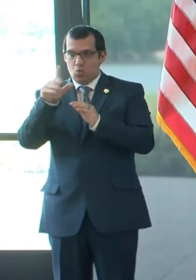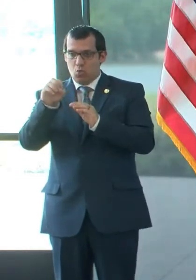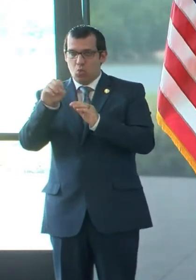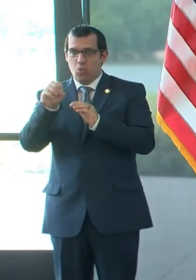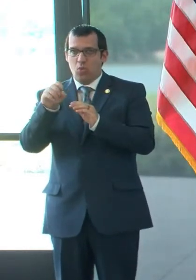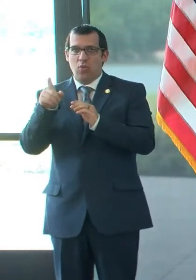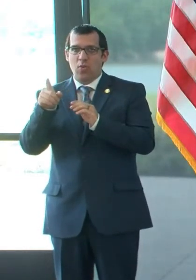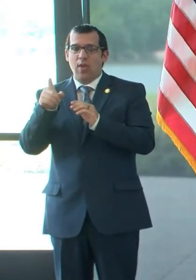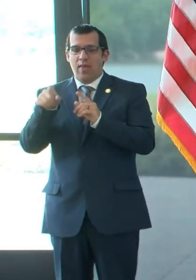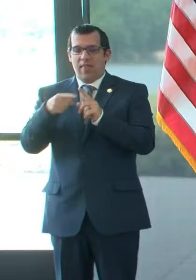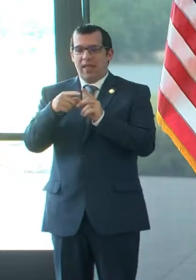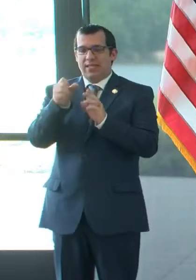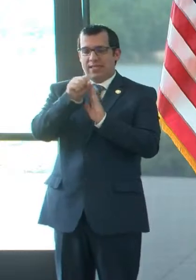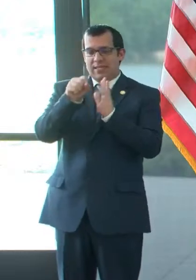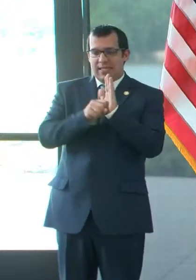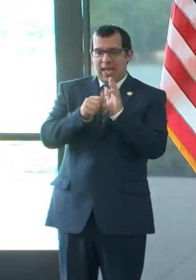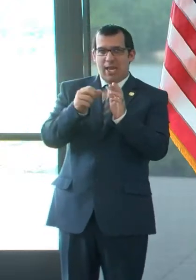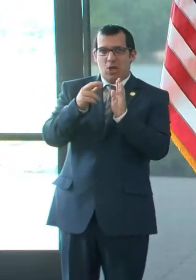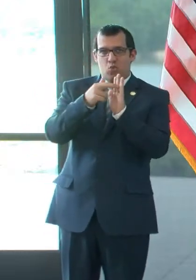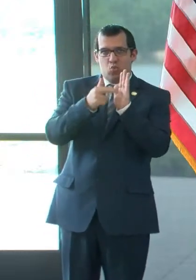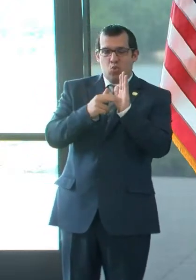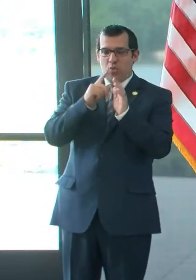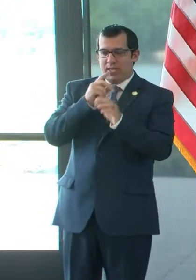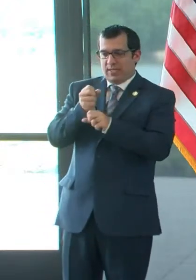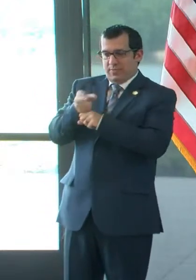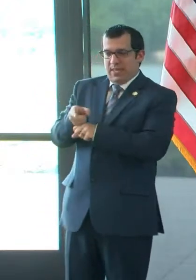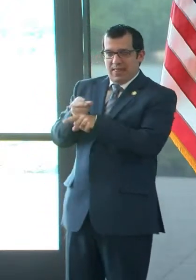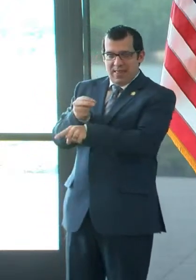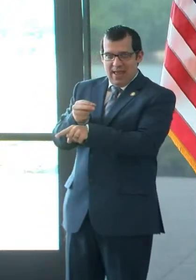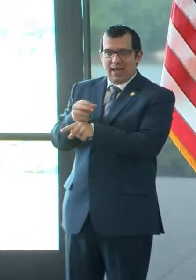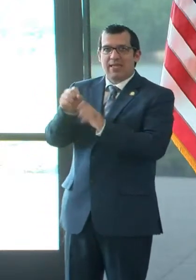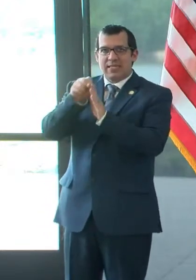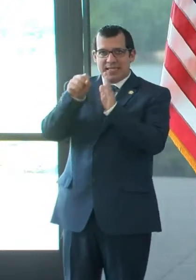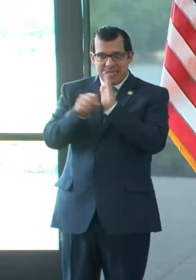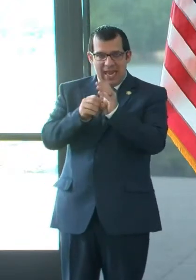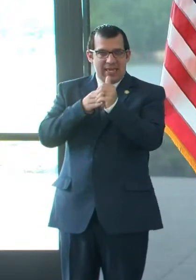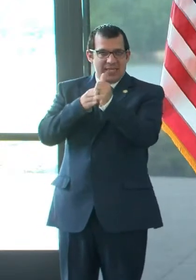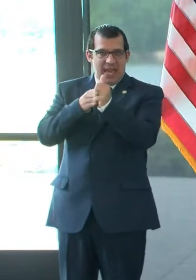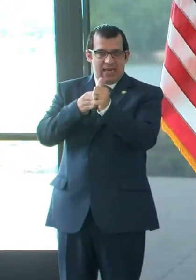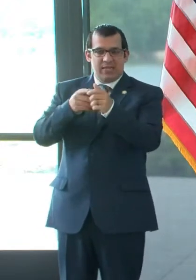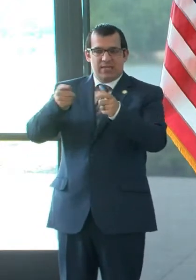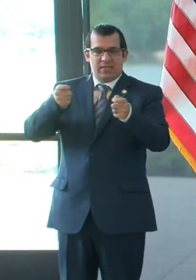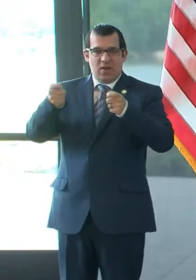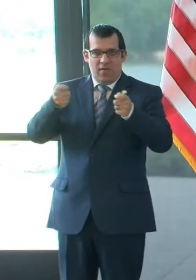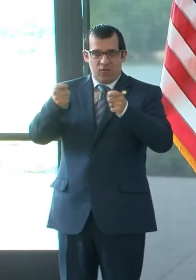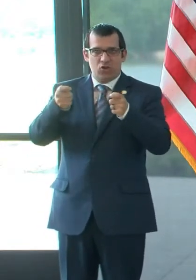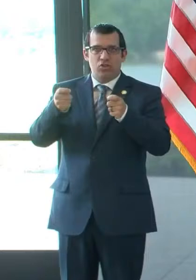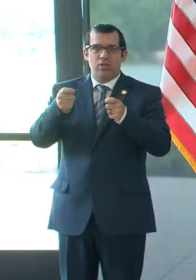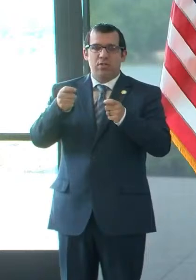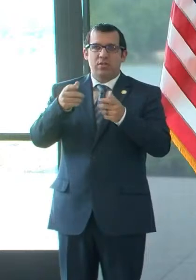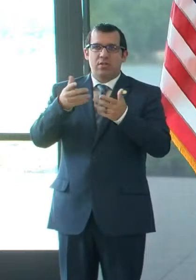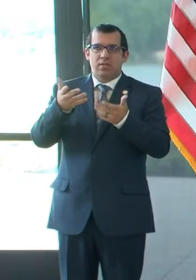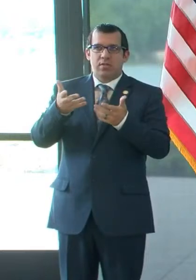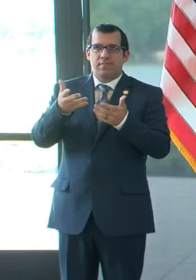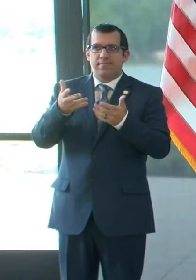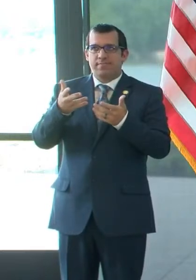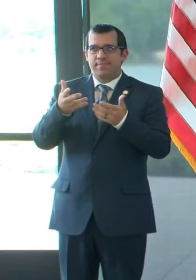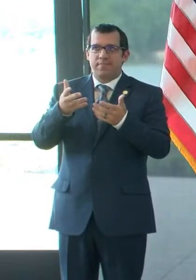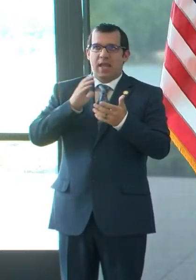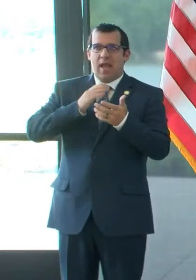preempted by the state rule. And so it's state guidance that governs in terms